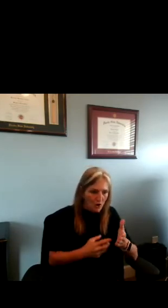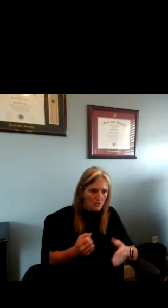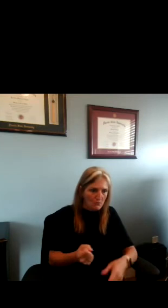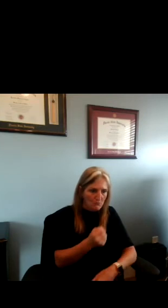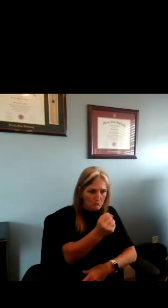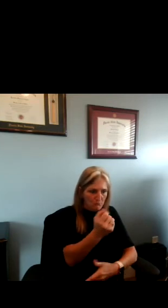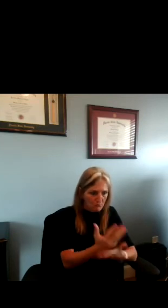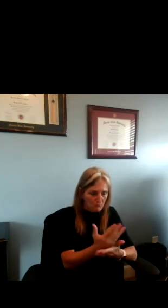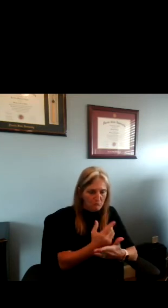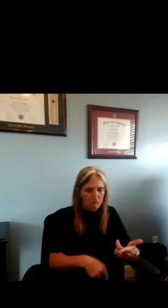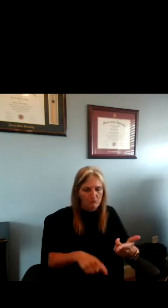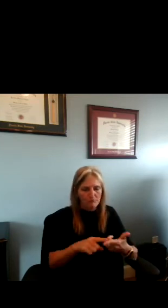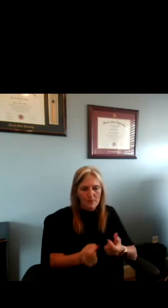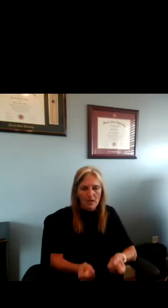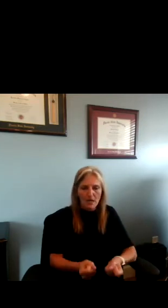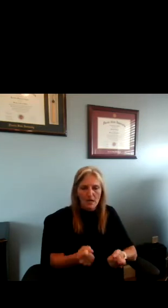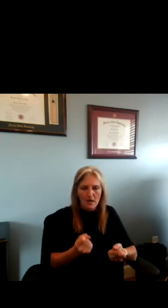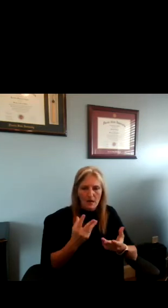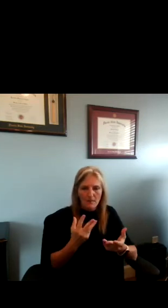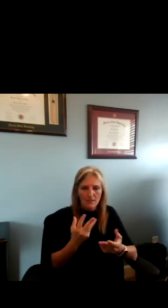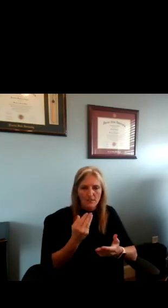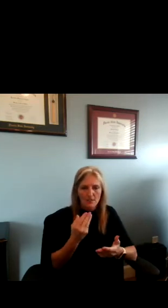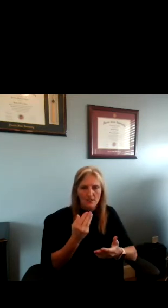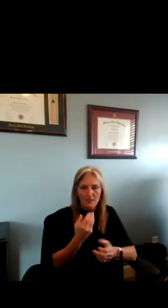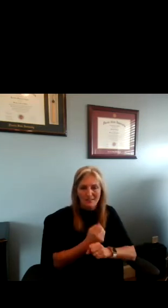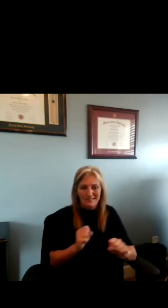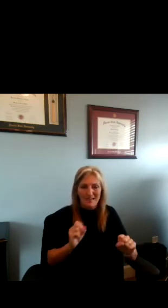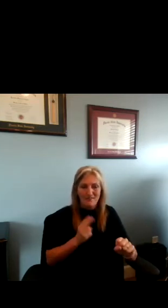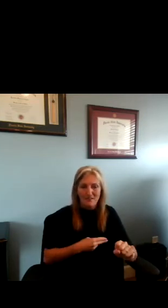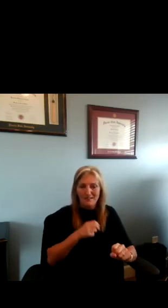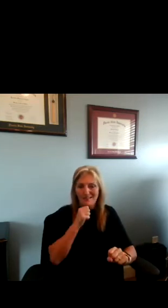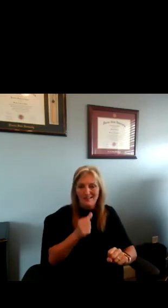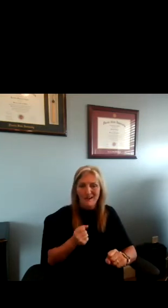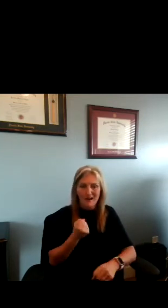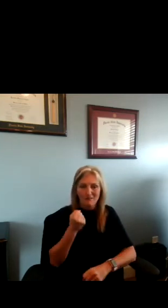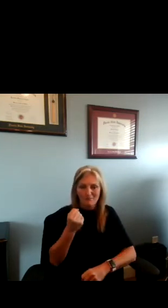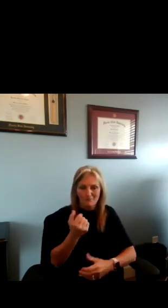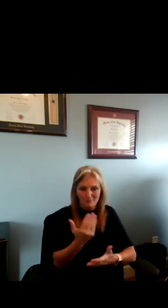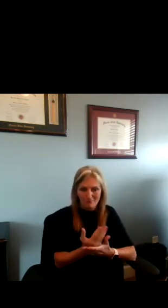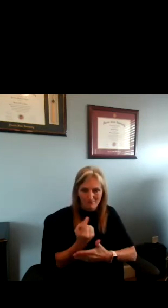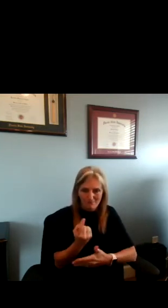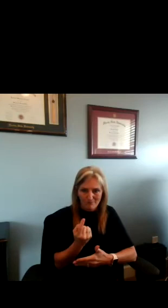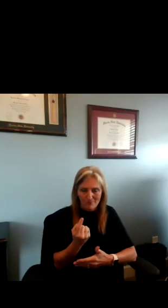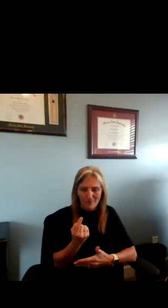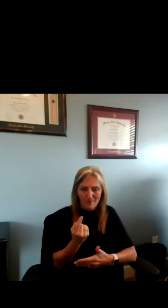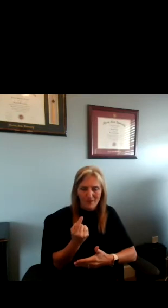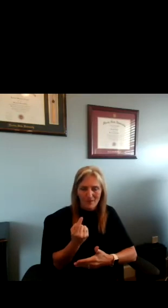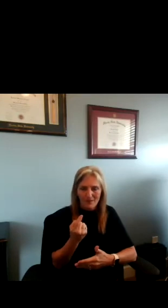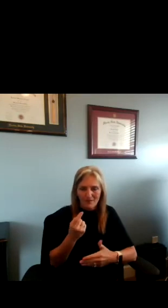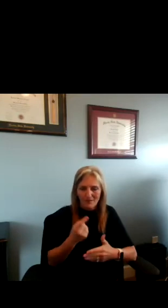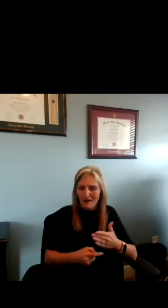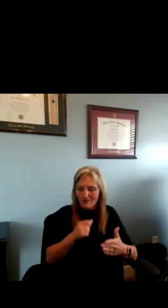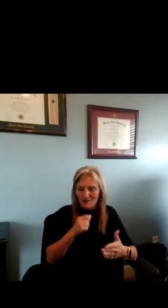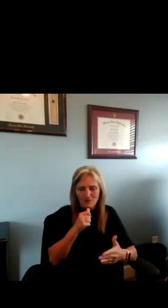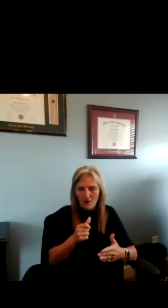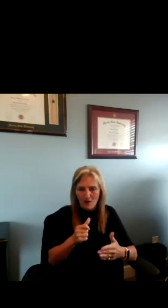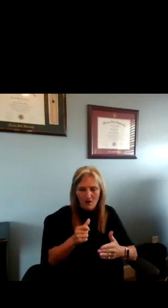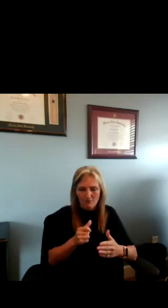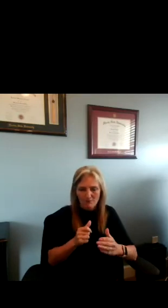incarcerate someone and how much it saves us to not incarcerate someone. There are those invisible costs.